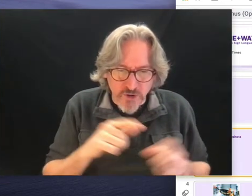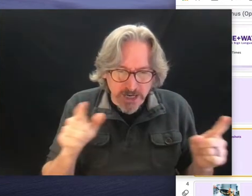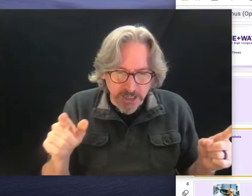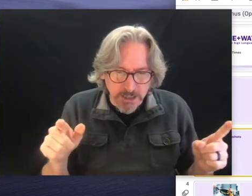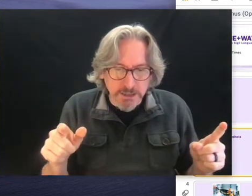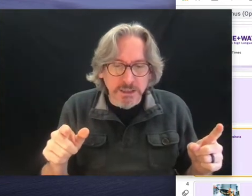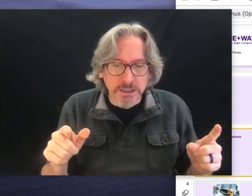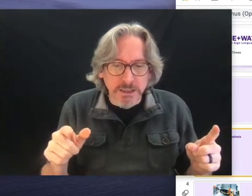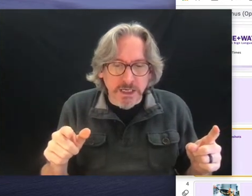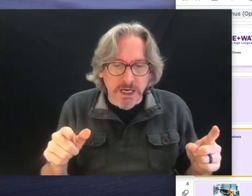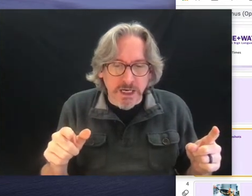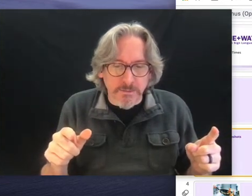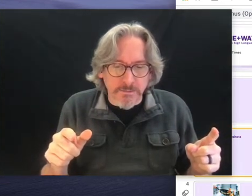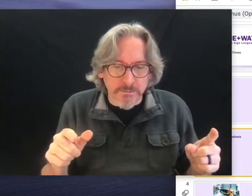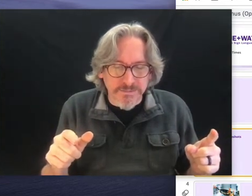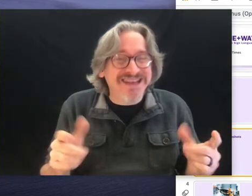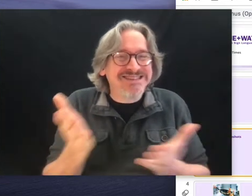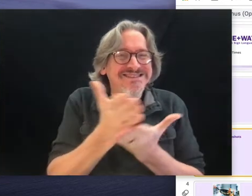Variety.